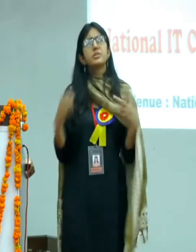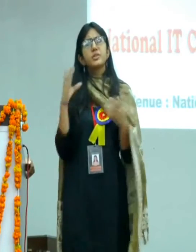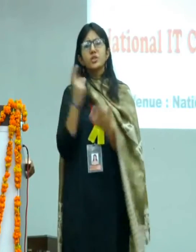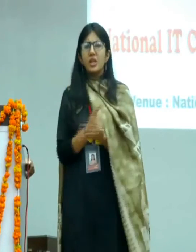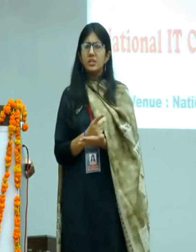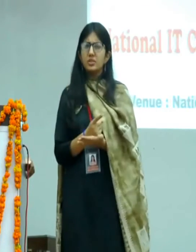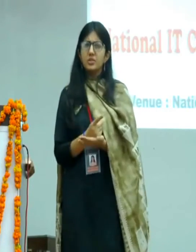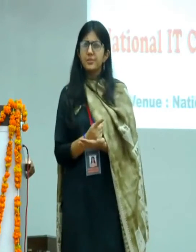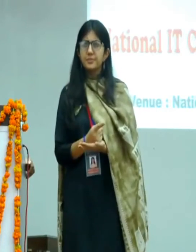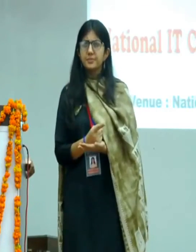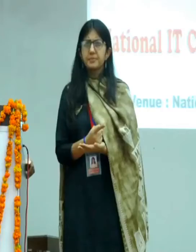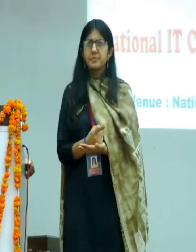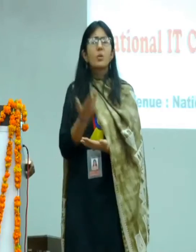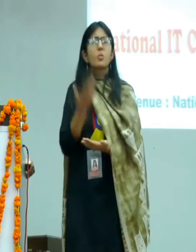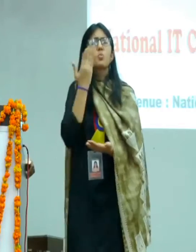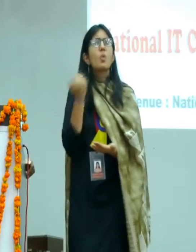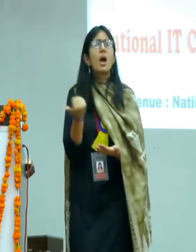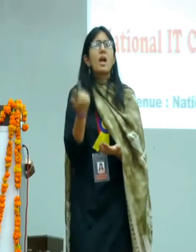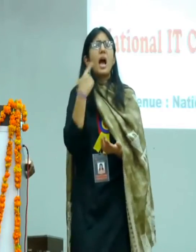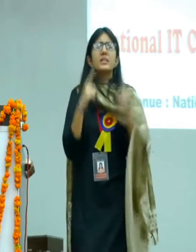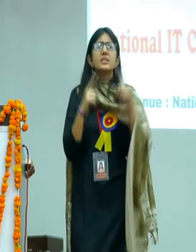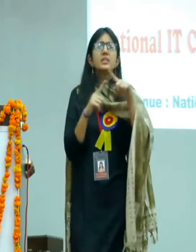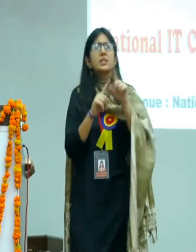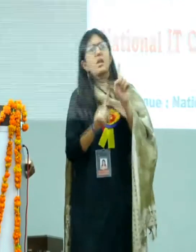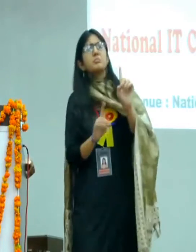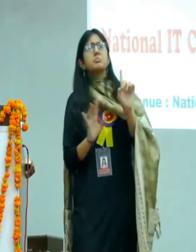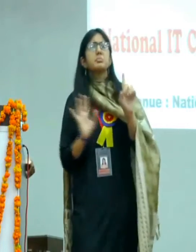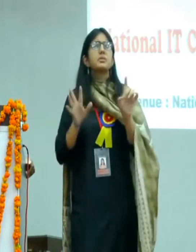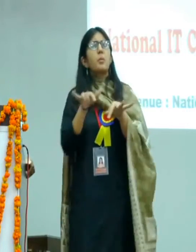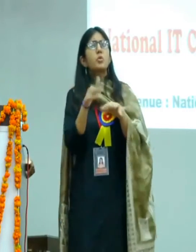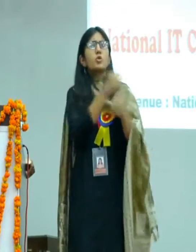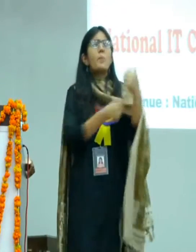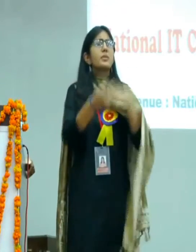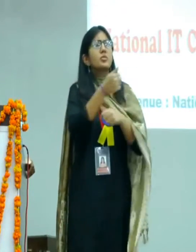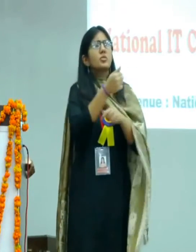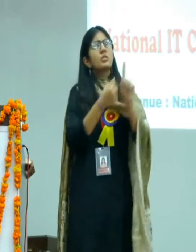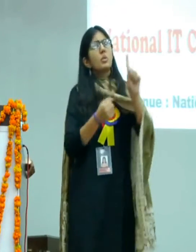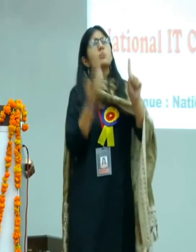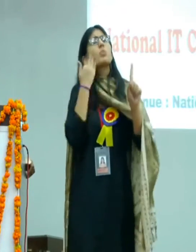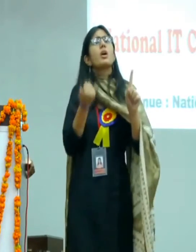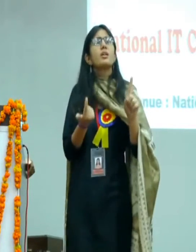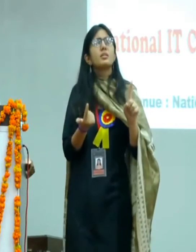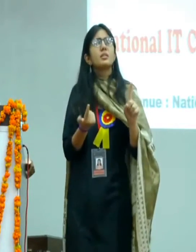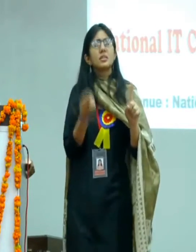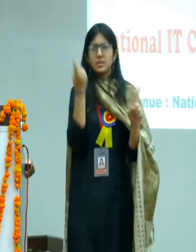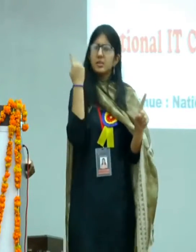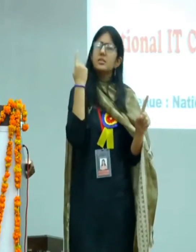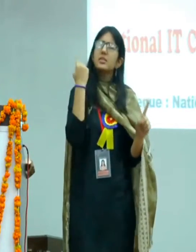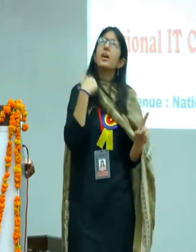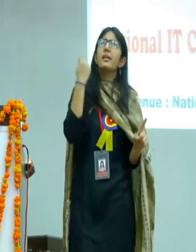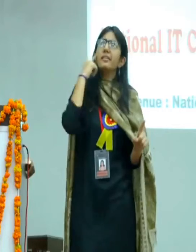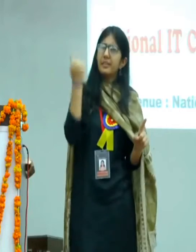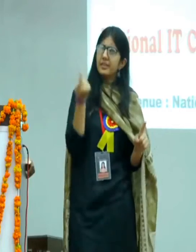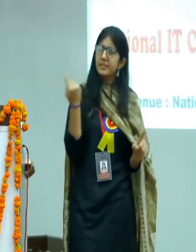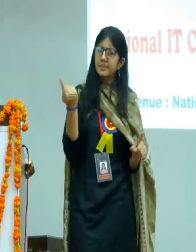challenge. Why only IT? Why only computer challenge? Yesterday I was